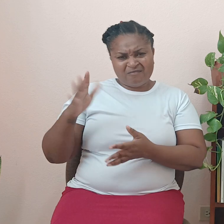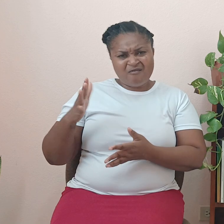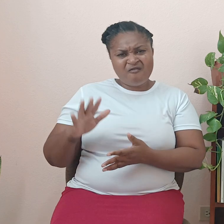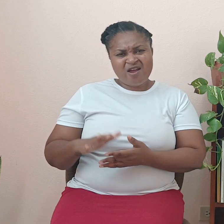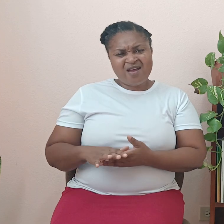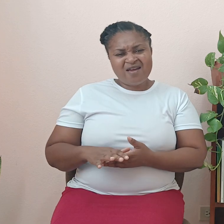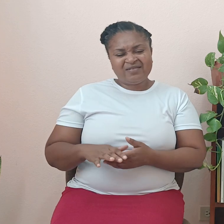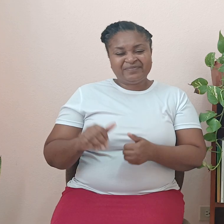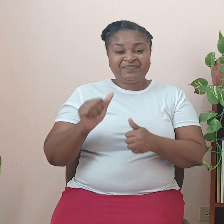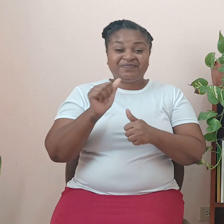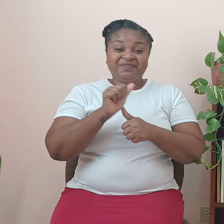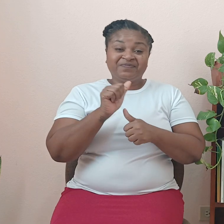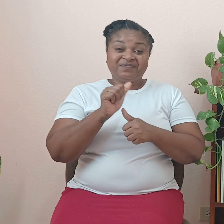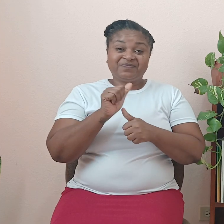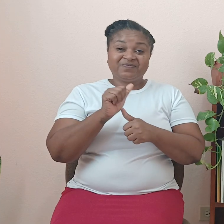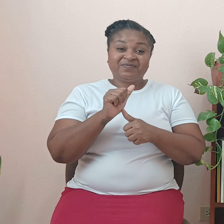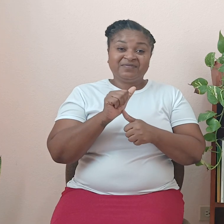A. He laughed at God.